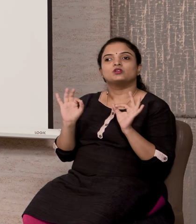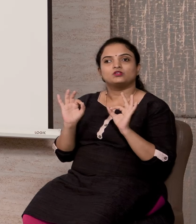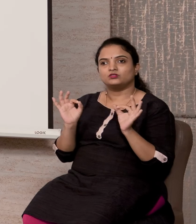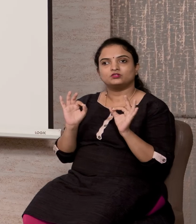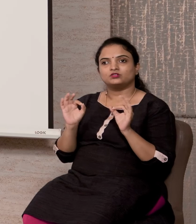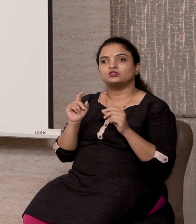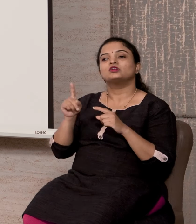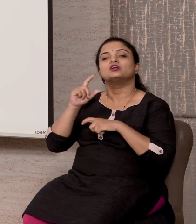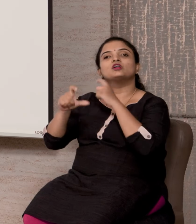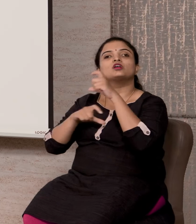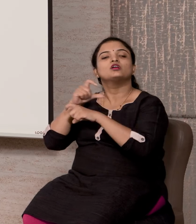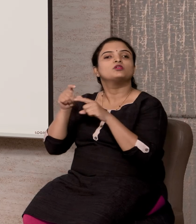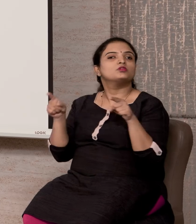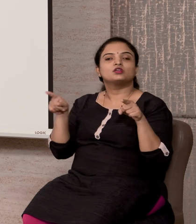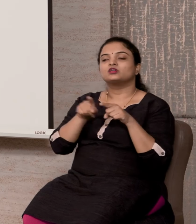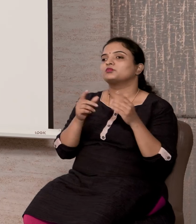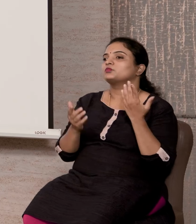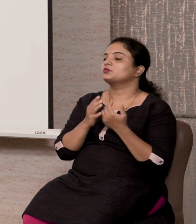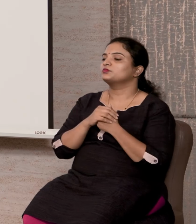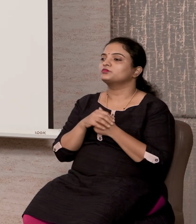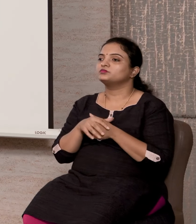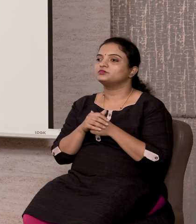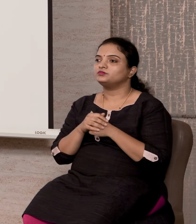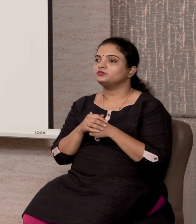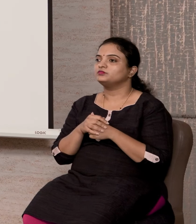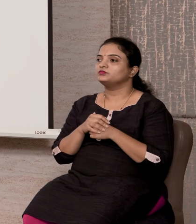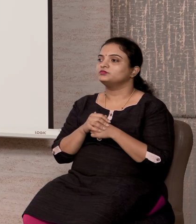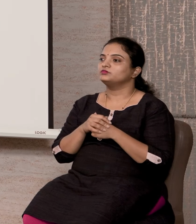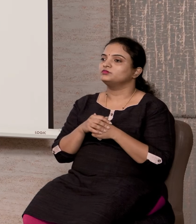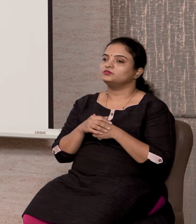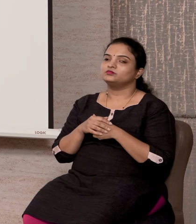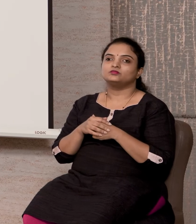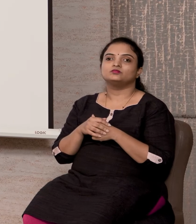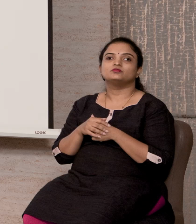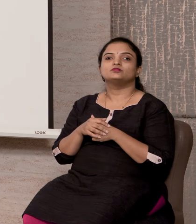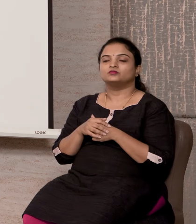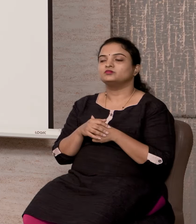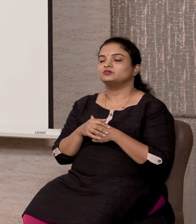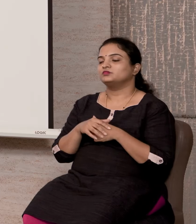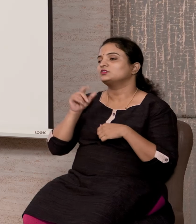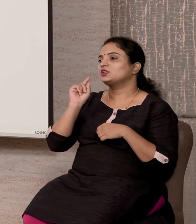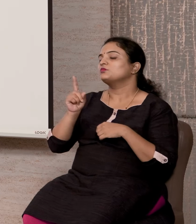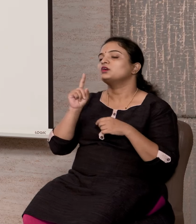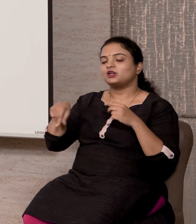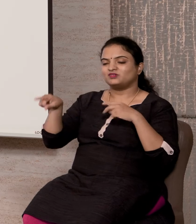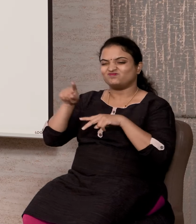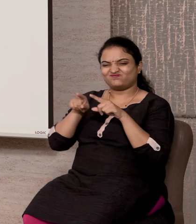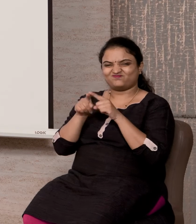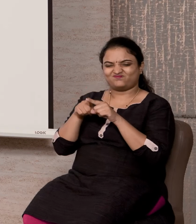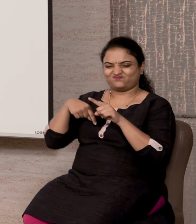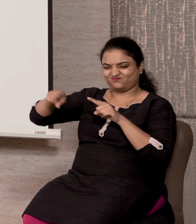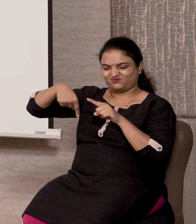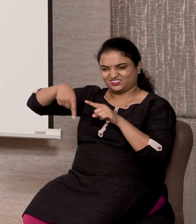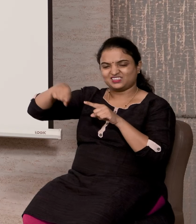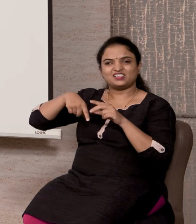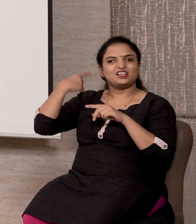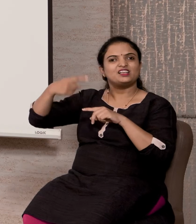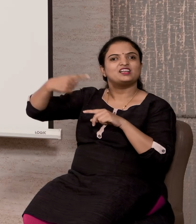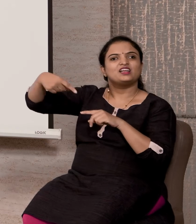same company as well. There was also this, complaint that formal education did not help them, right? Of course, they don't know about